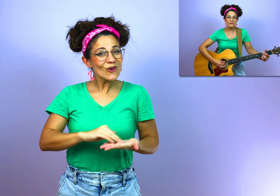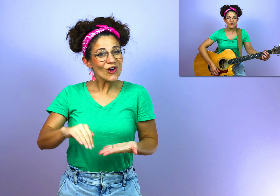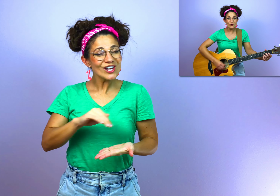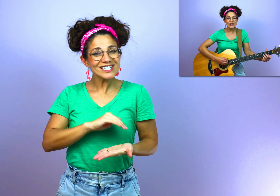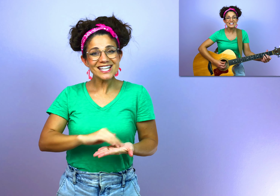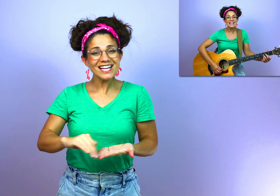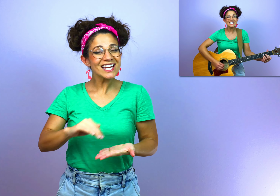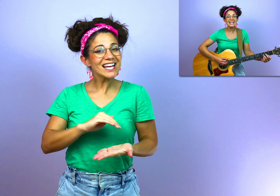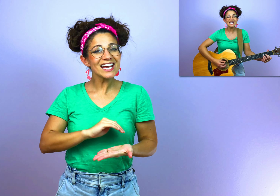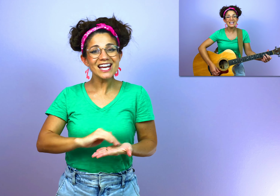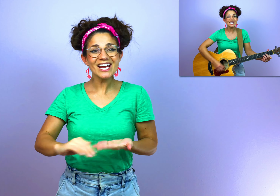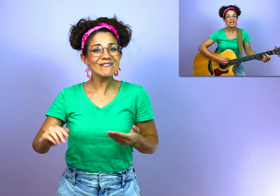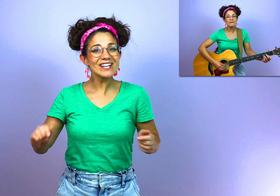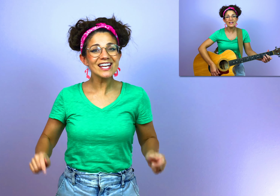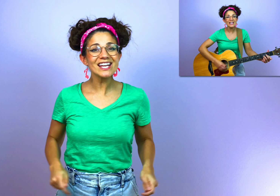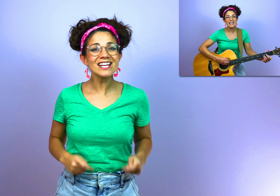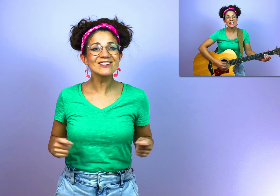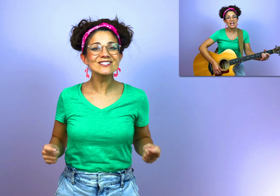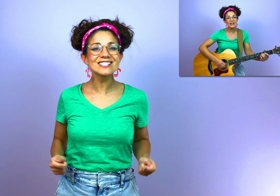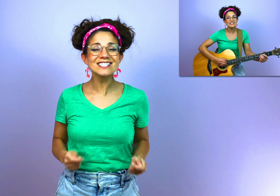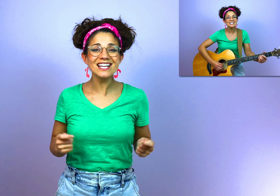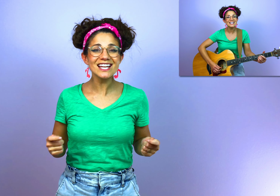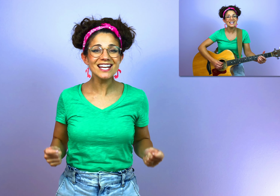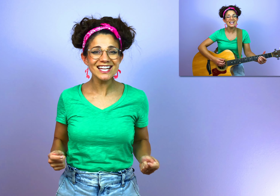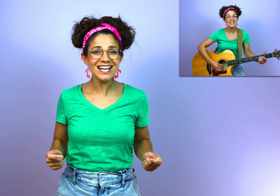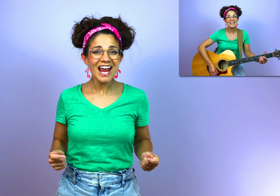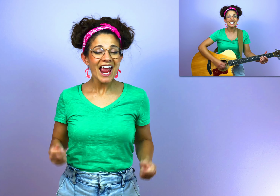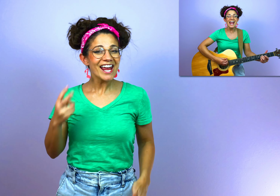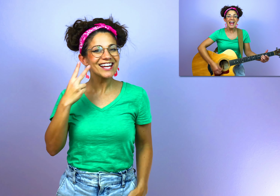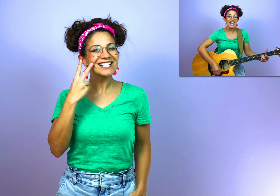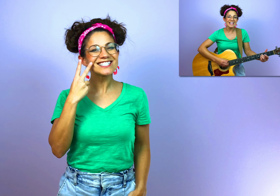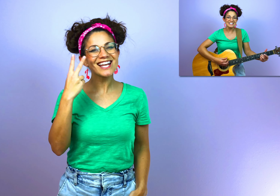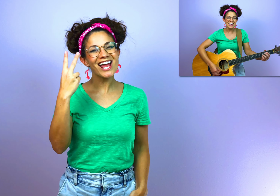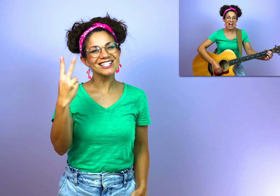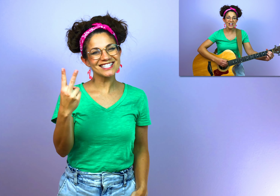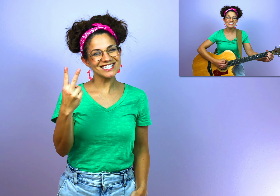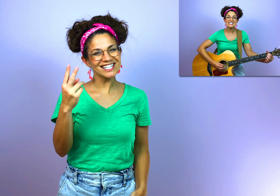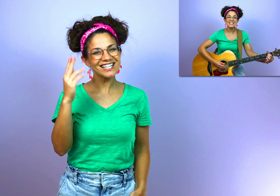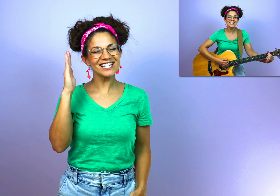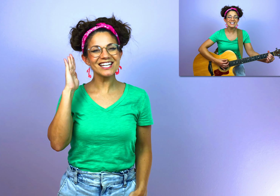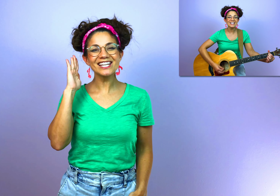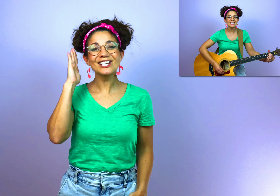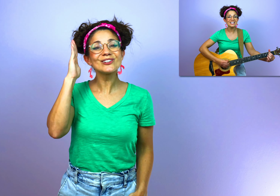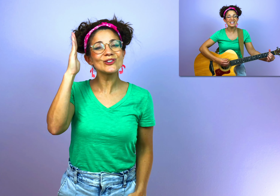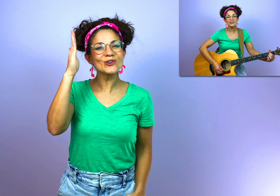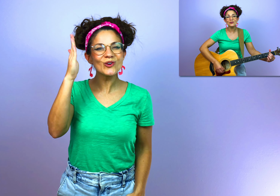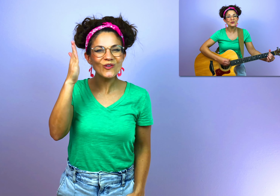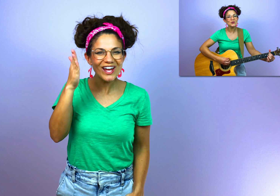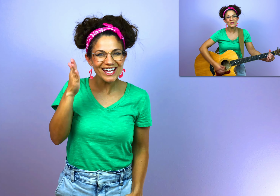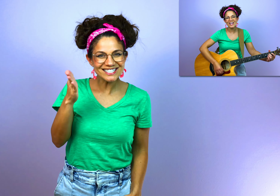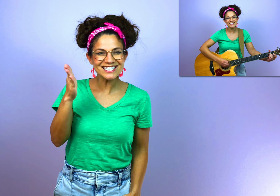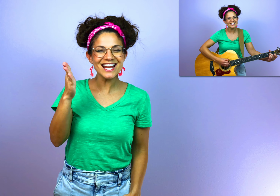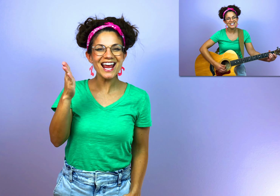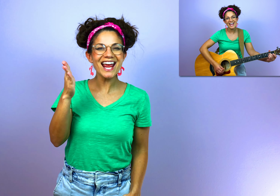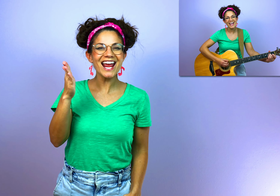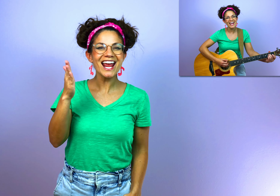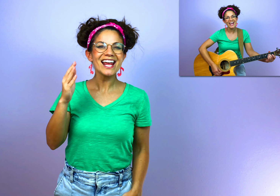forgiven of sin And I'll see you one day